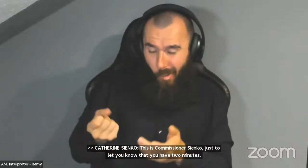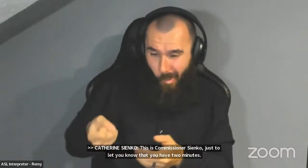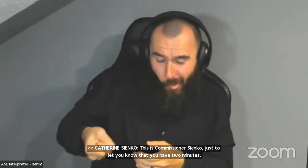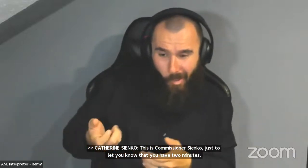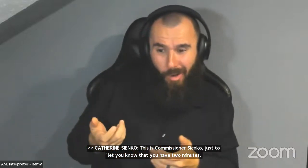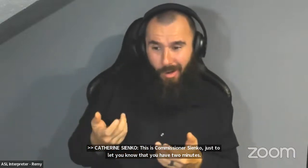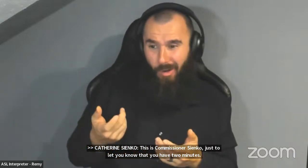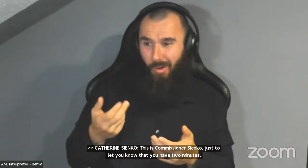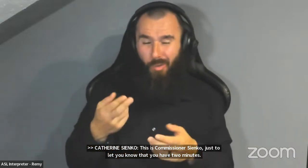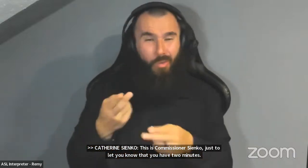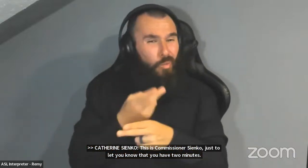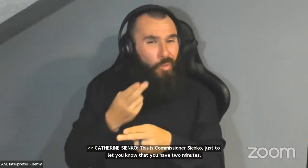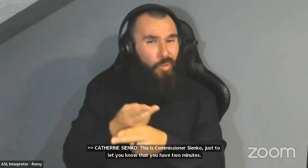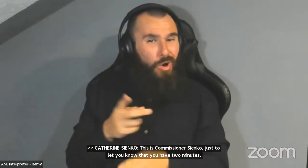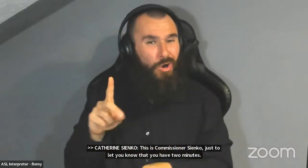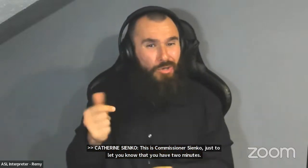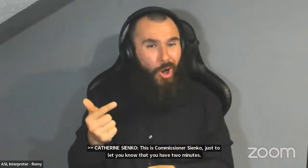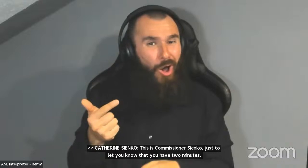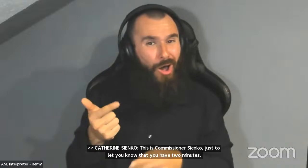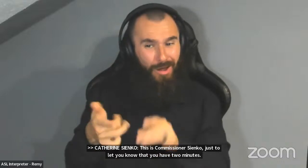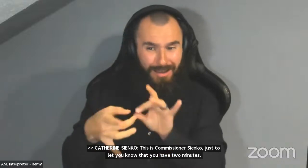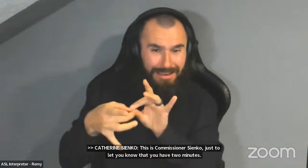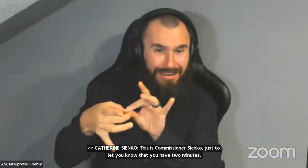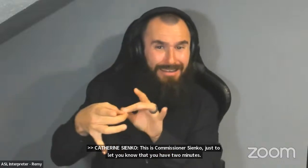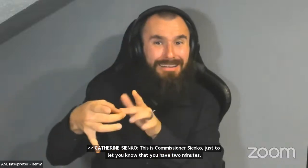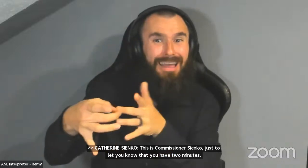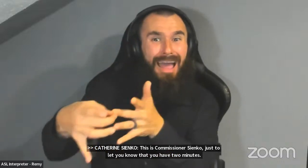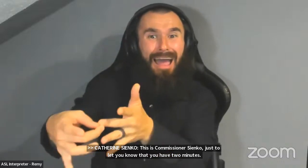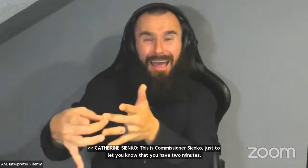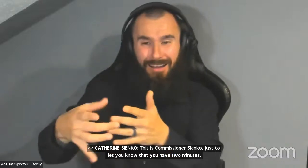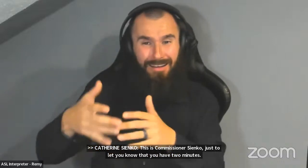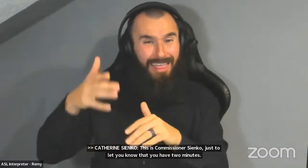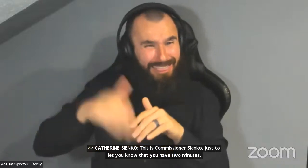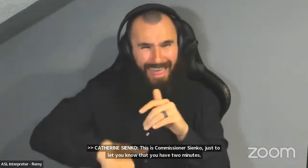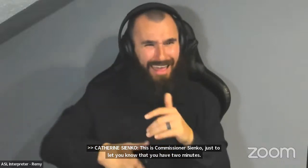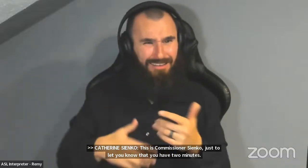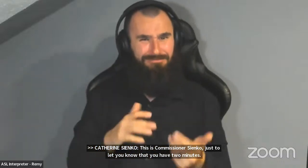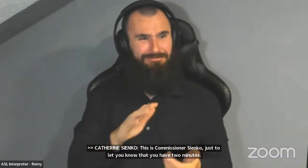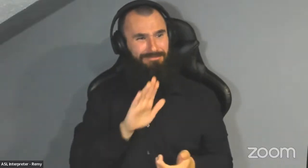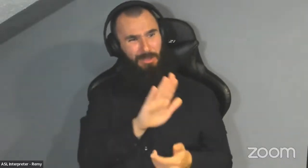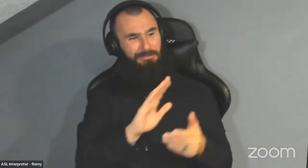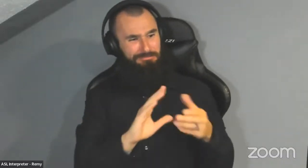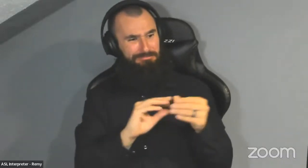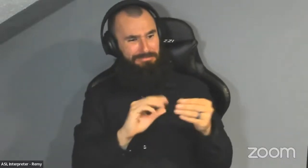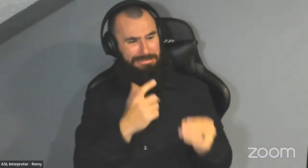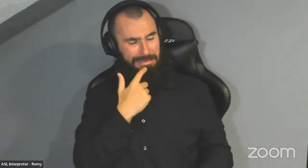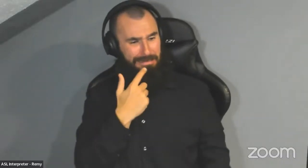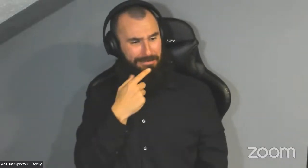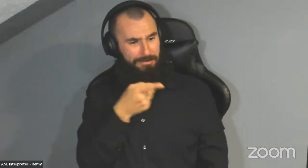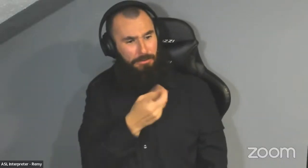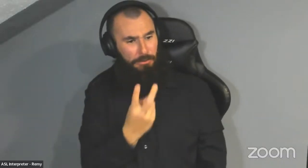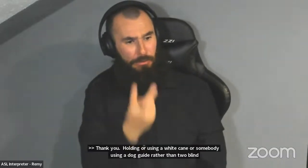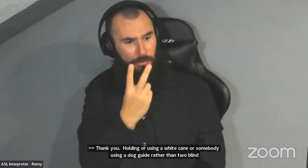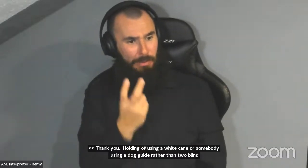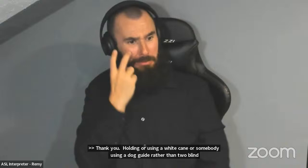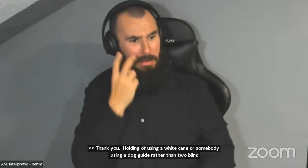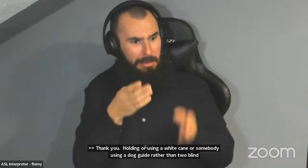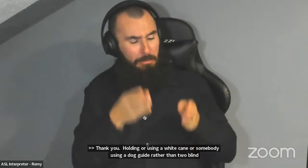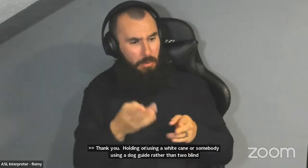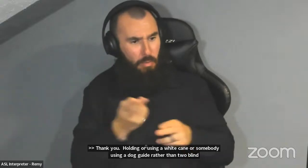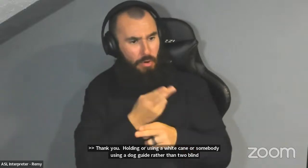using a dog guide, rather than two blind people wearing sunglasses.